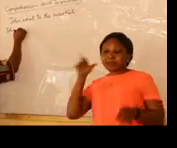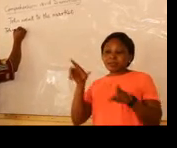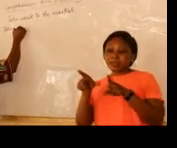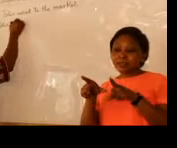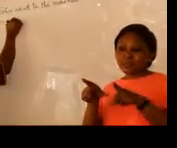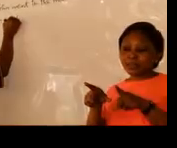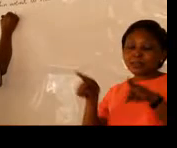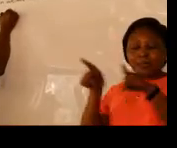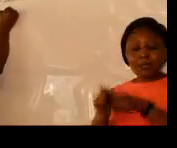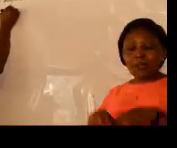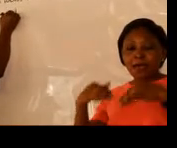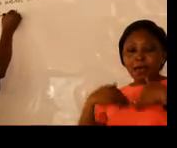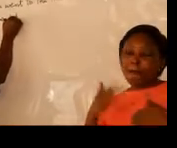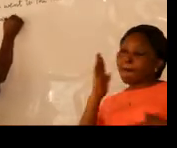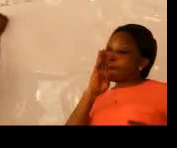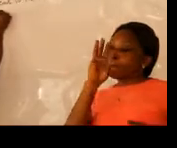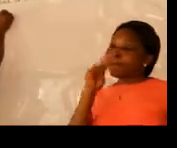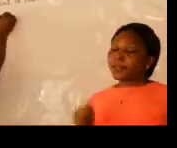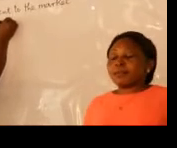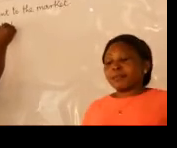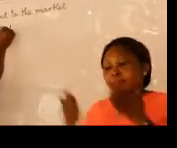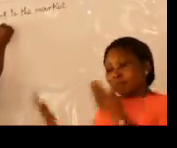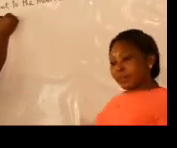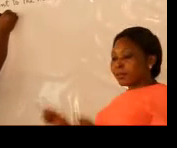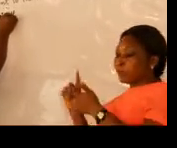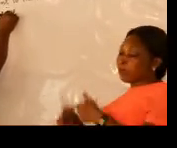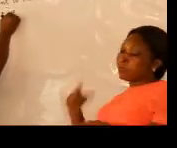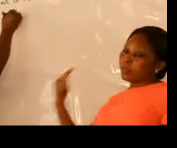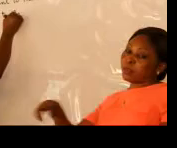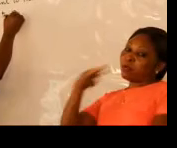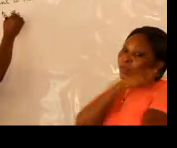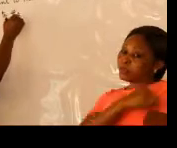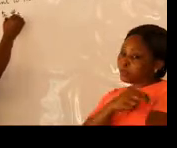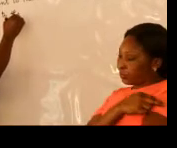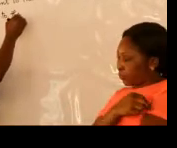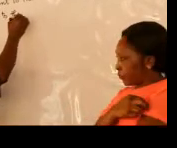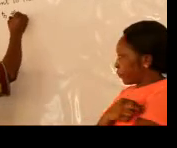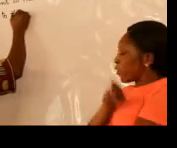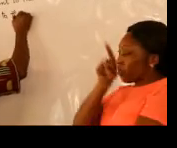went to the